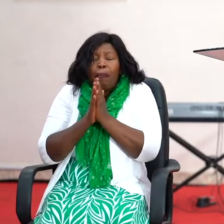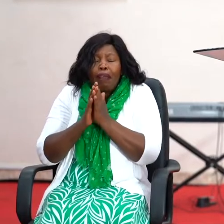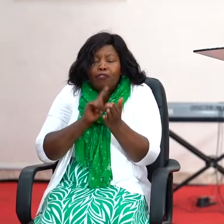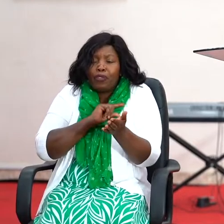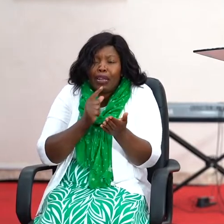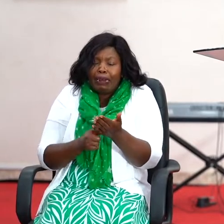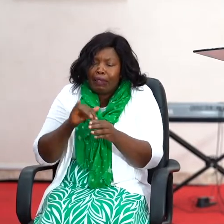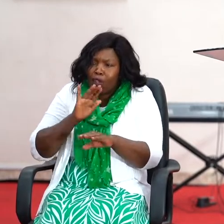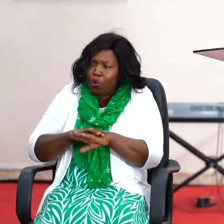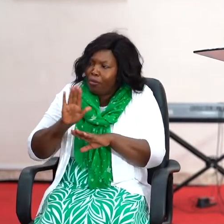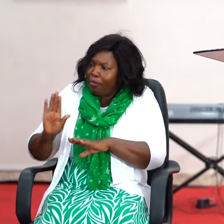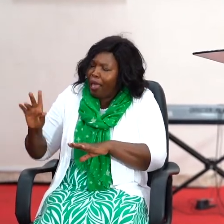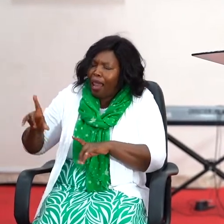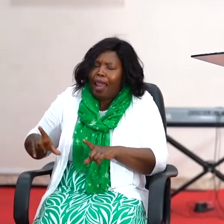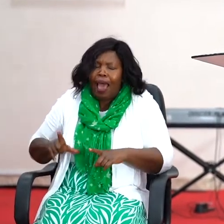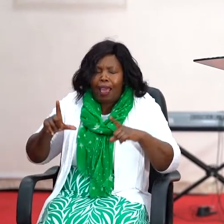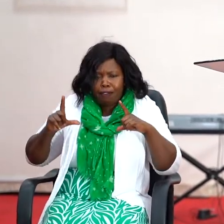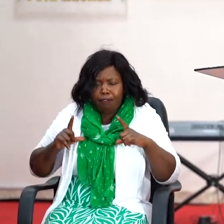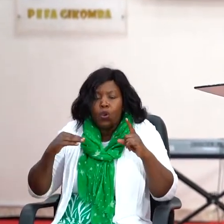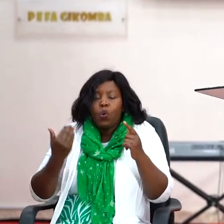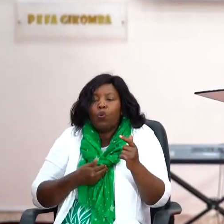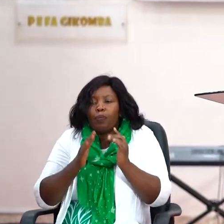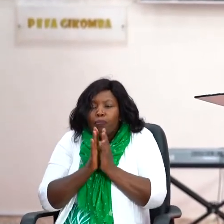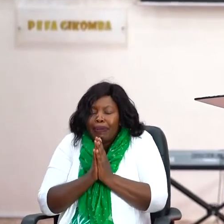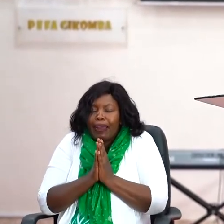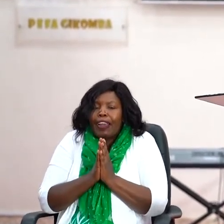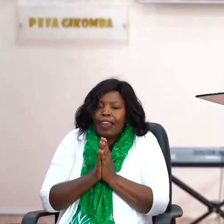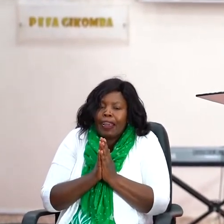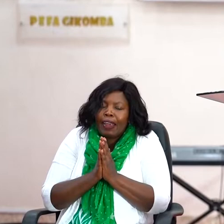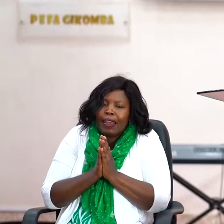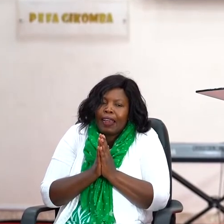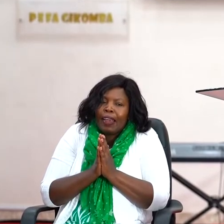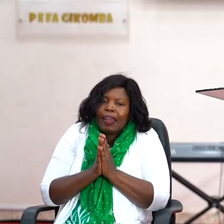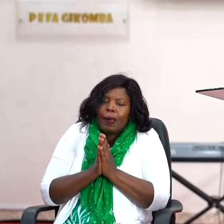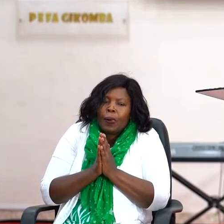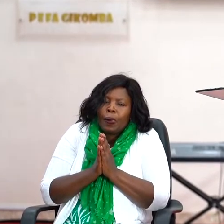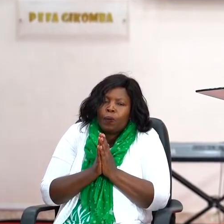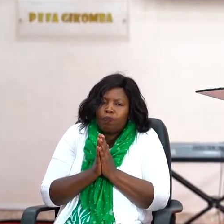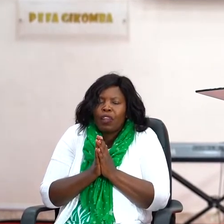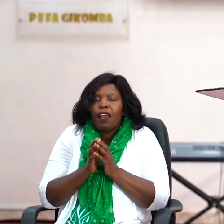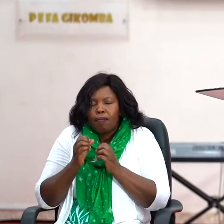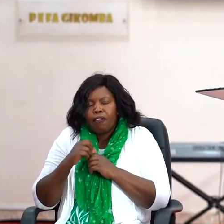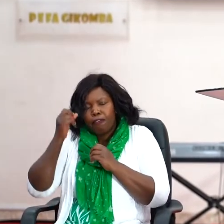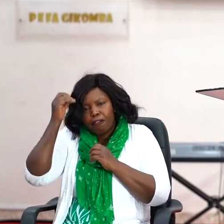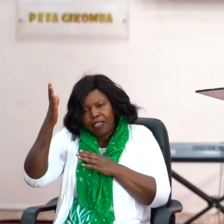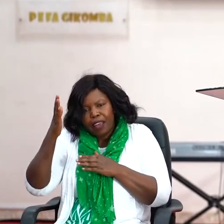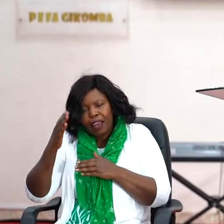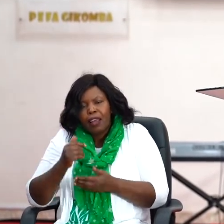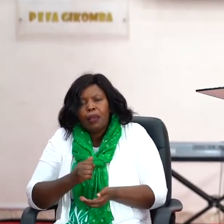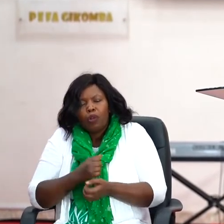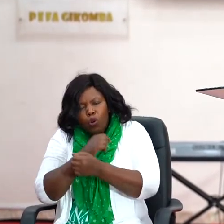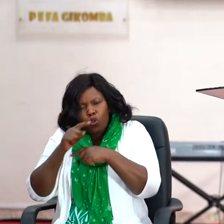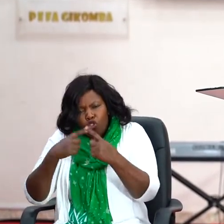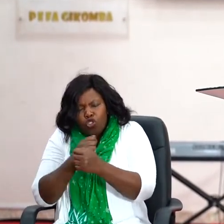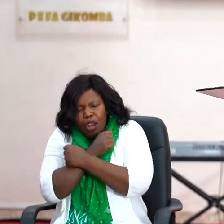lives in the name of Jesus. We pray for the medics, oh God. My Father, may you love them,